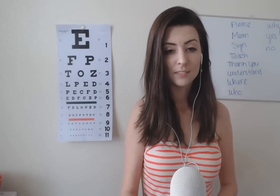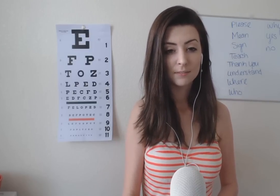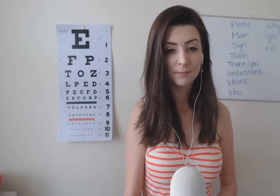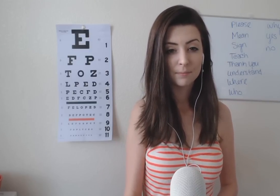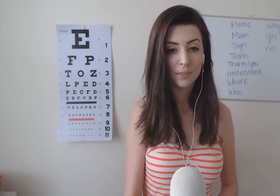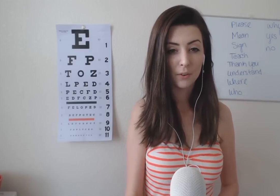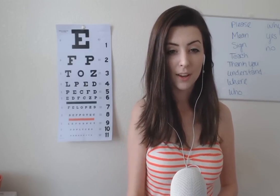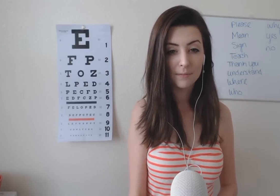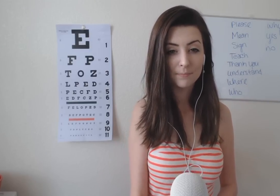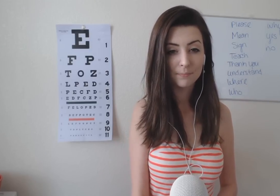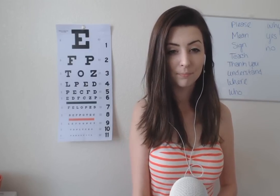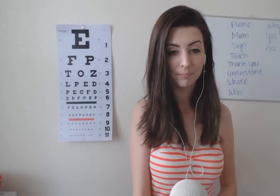Okay?